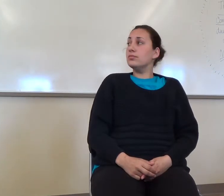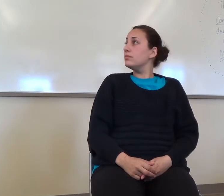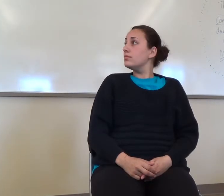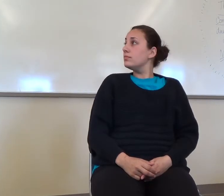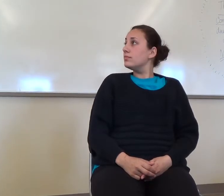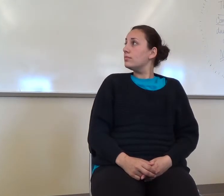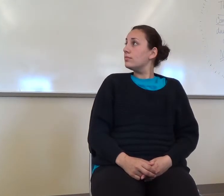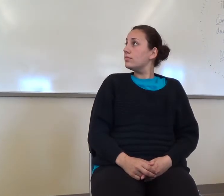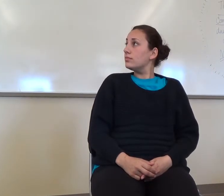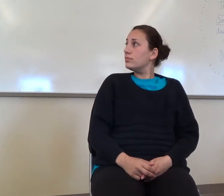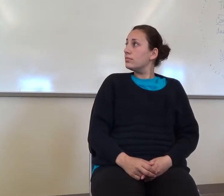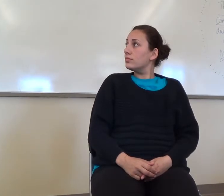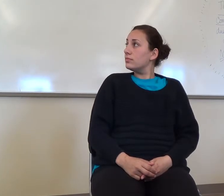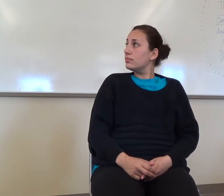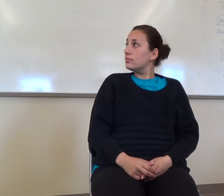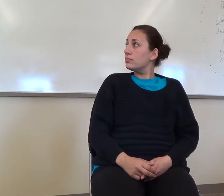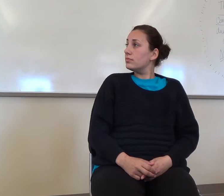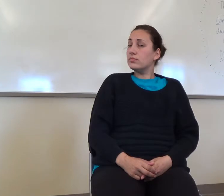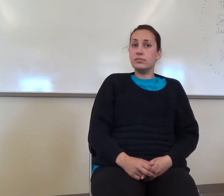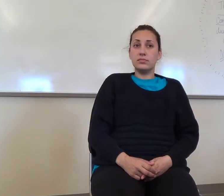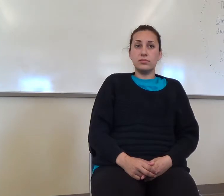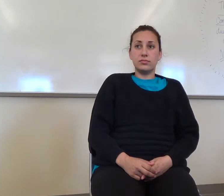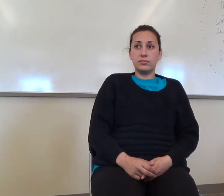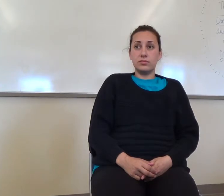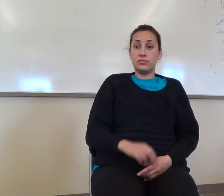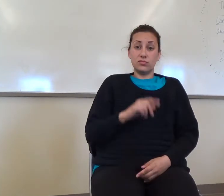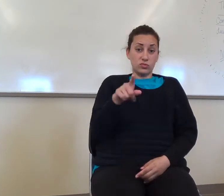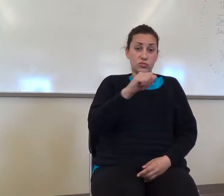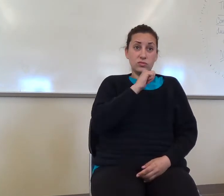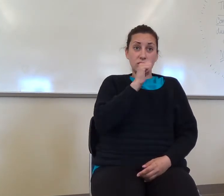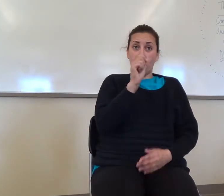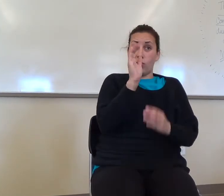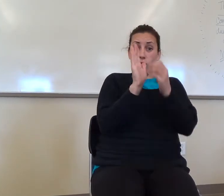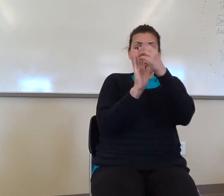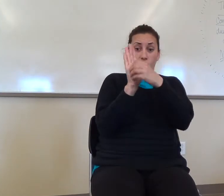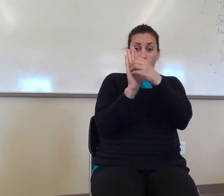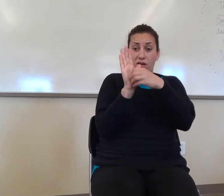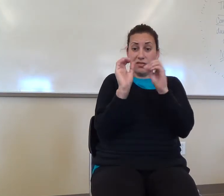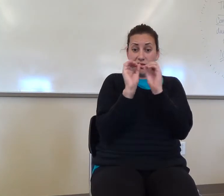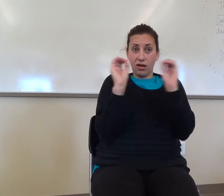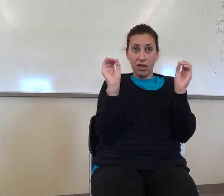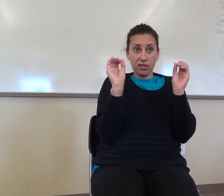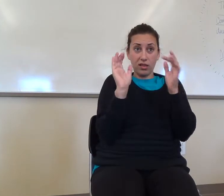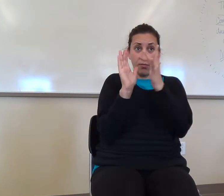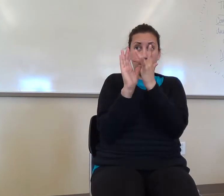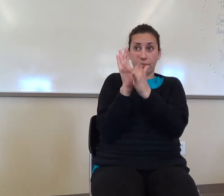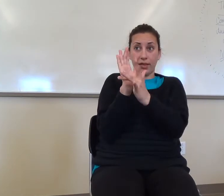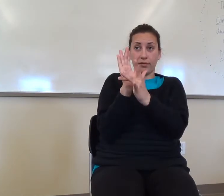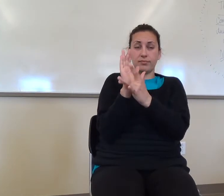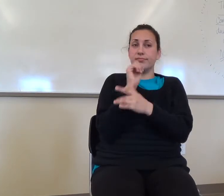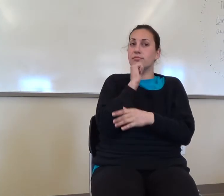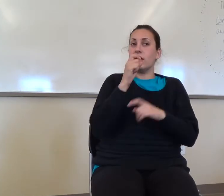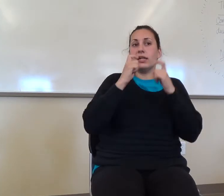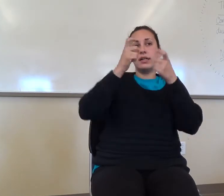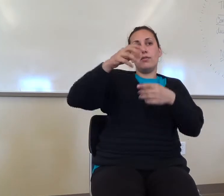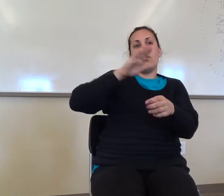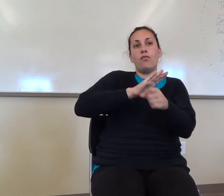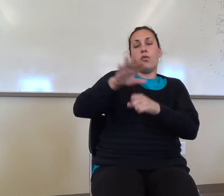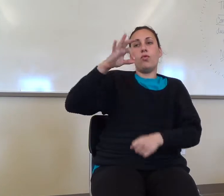habit of doing it, okay? If you don't write anything over here, you won't get full credit, even though you got the right answer